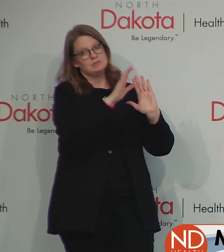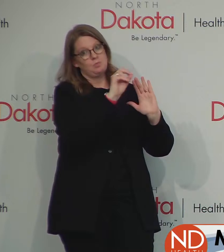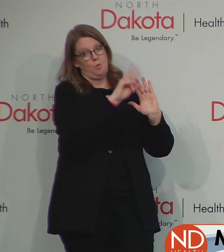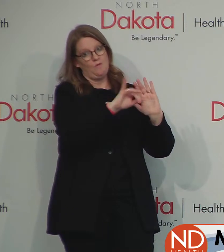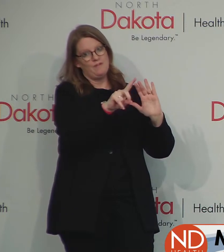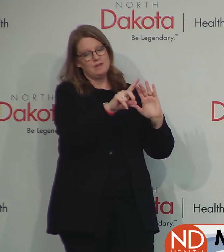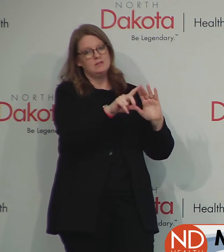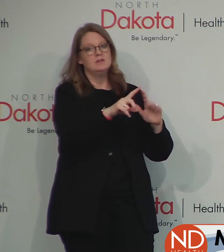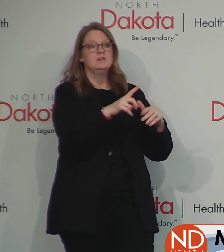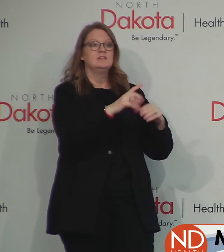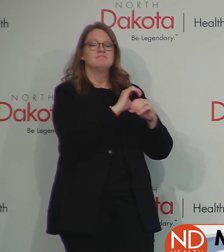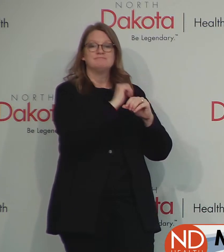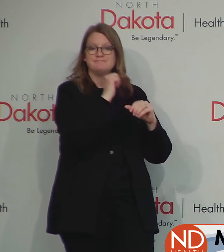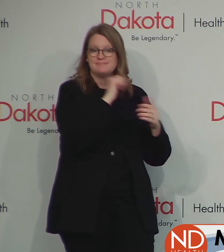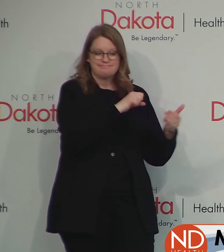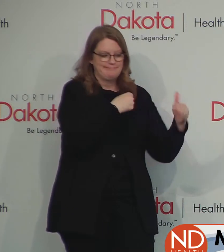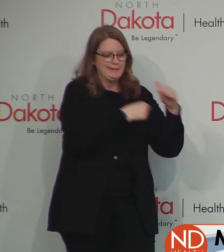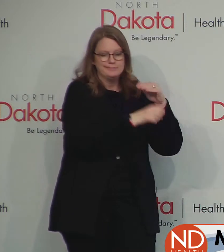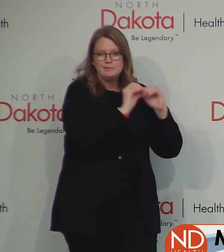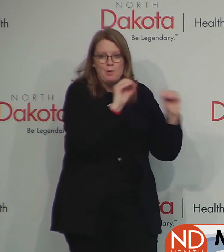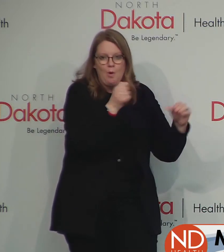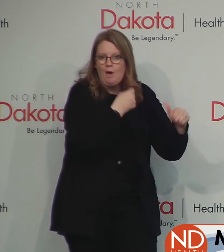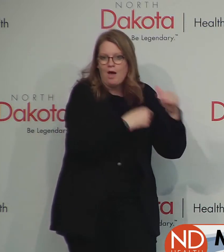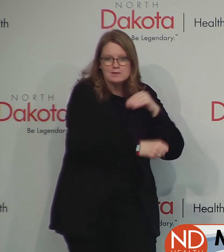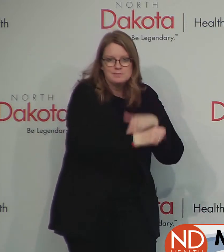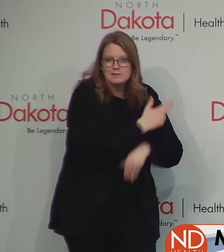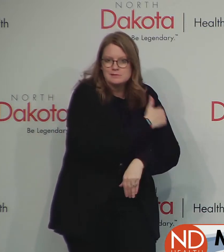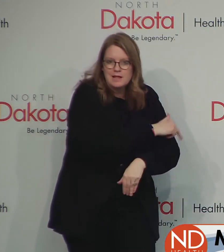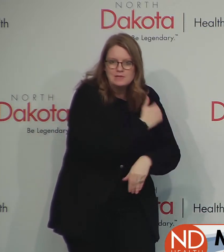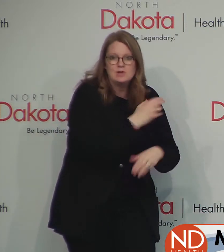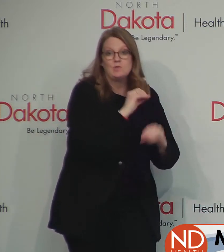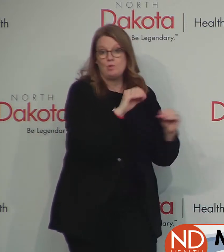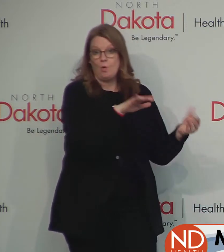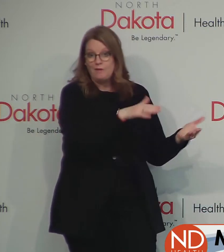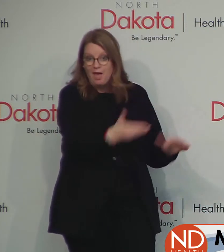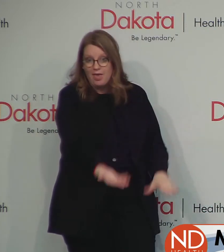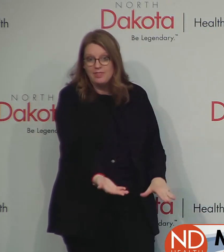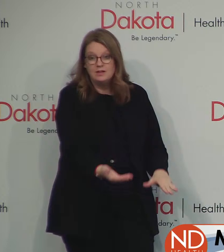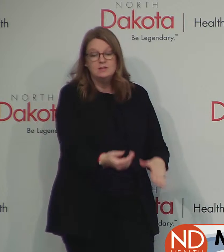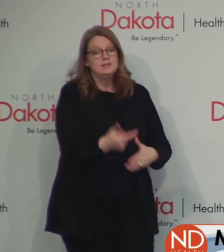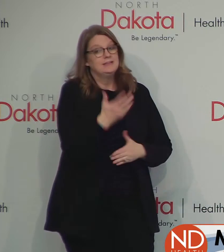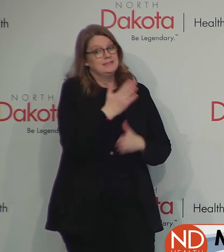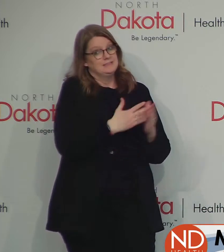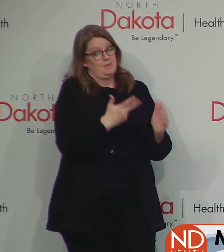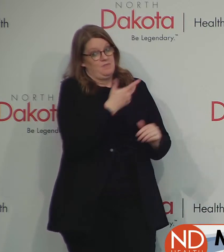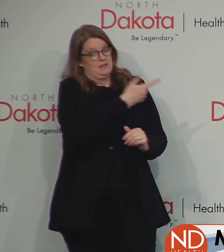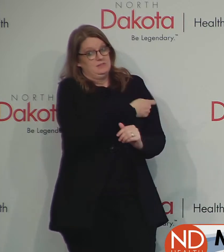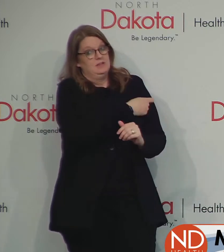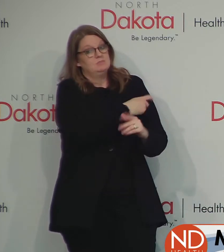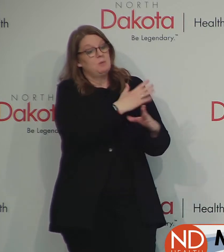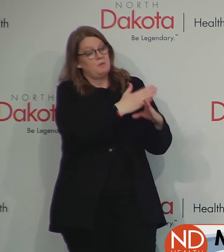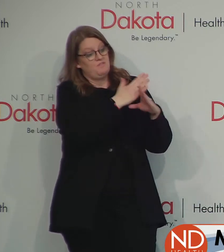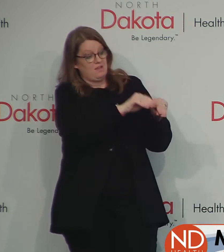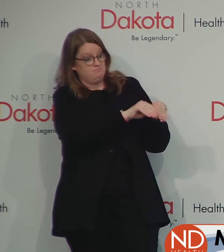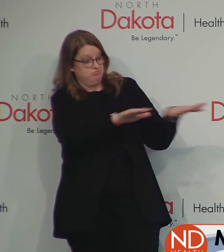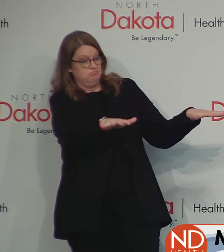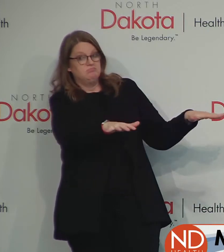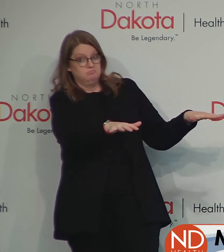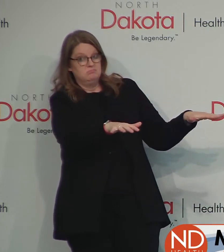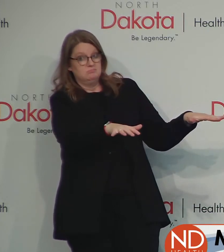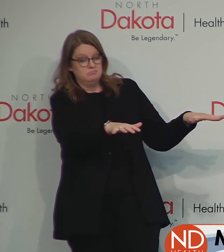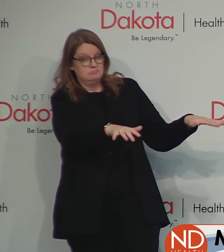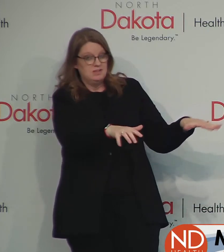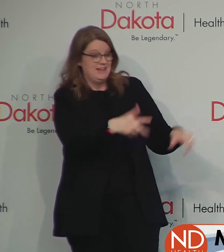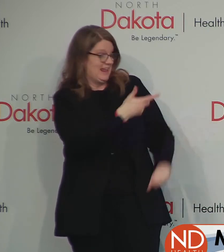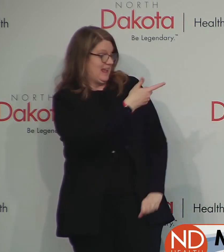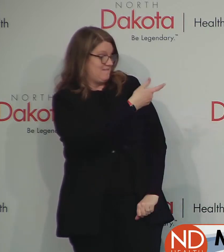disease, hospitalization and death. Some of these vaccines may prevent transmission to others, and vaccine is